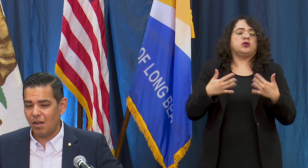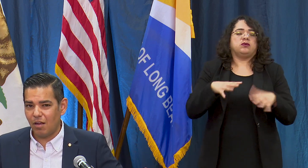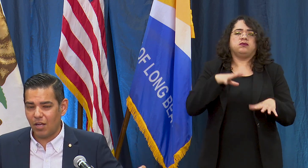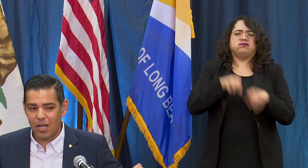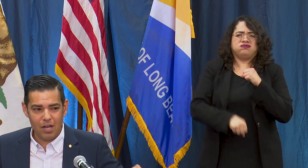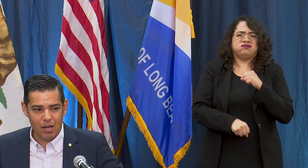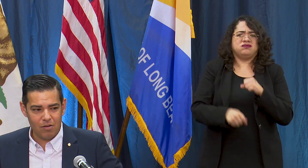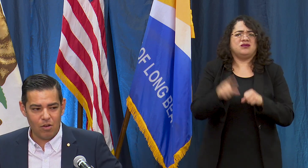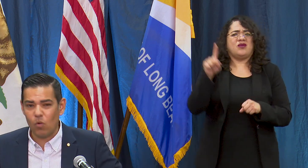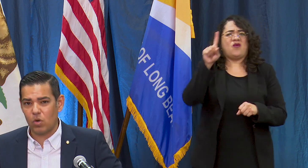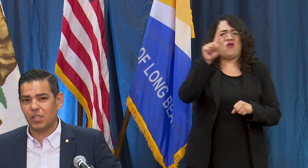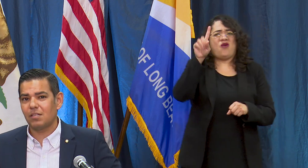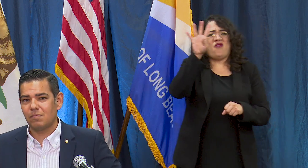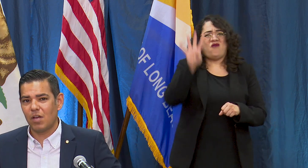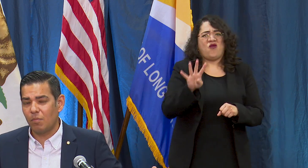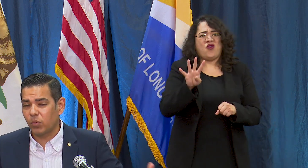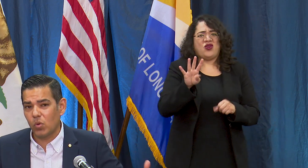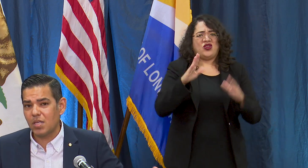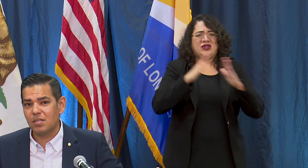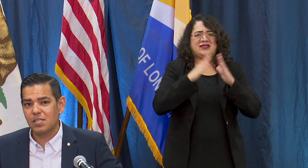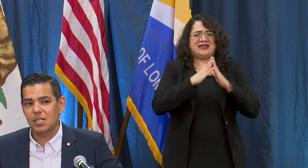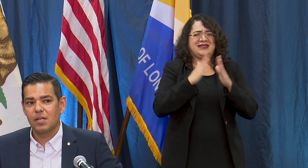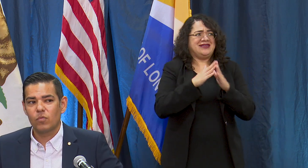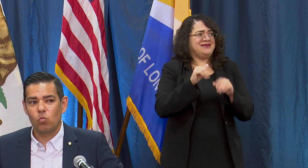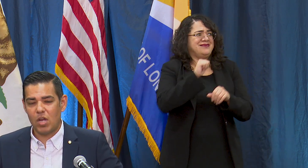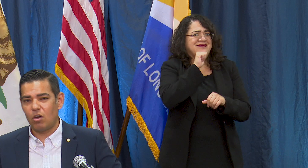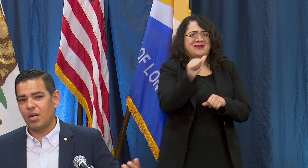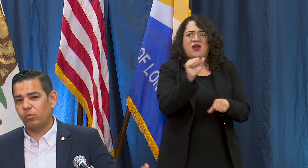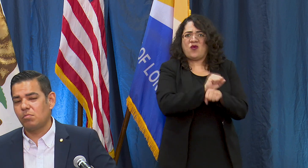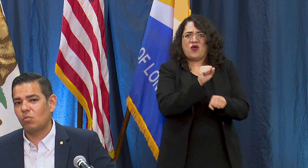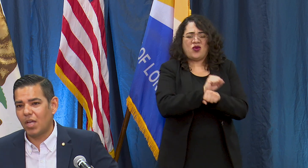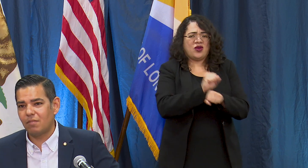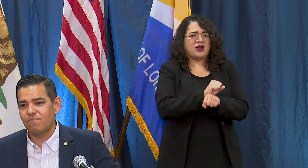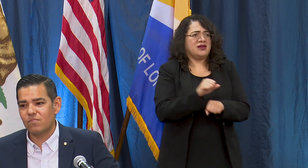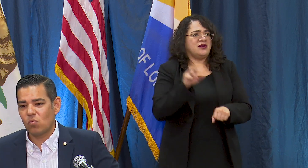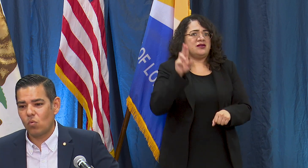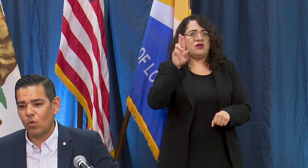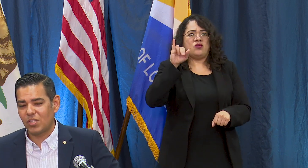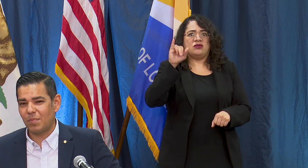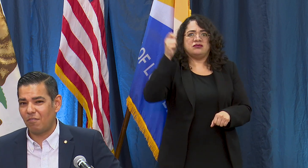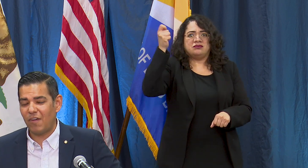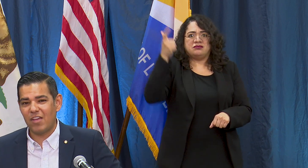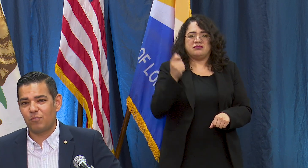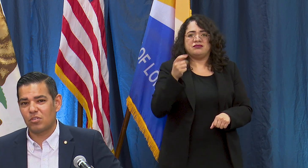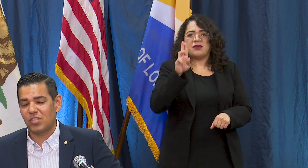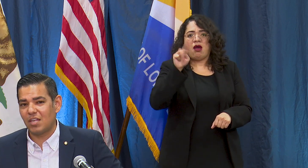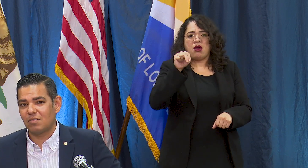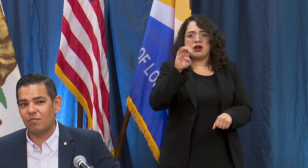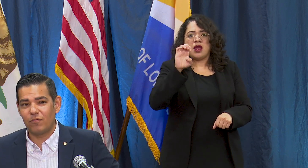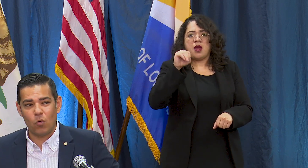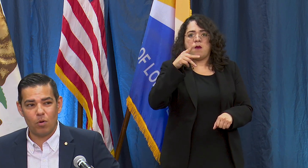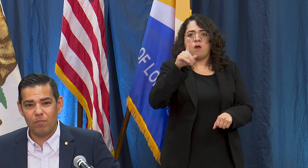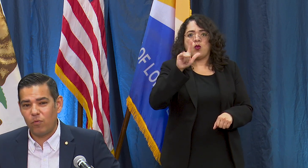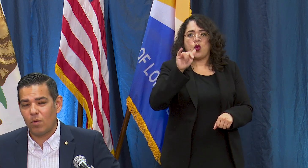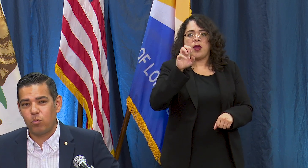is not working, unemployed, when our unemployment rate was at about